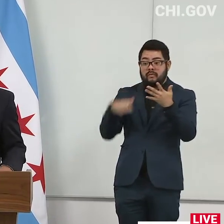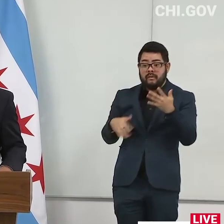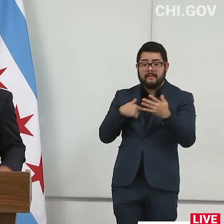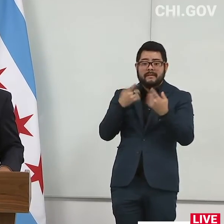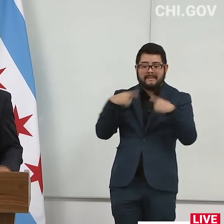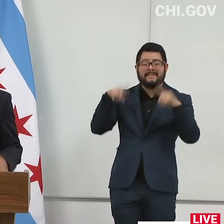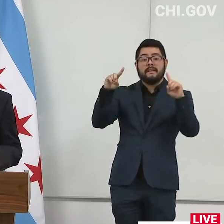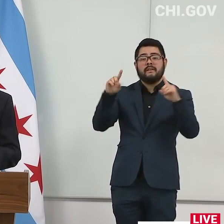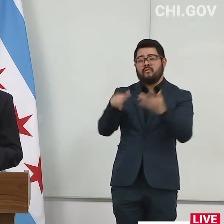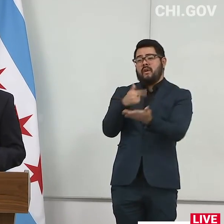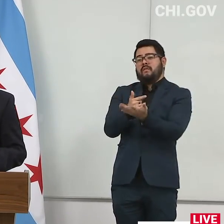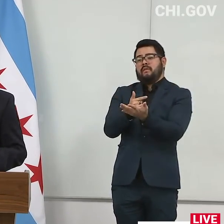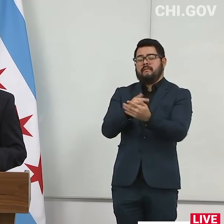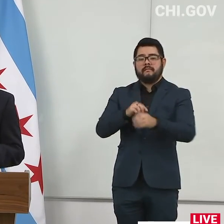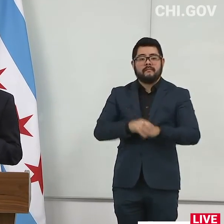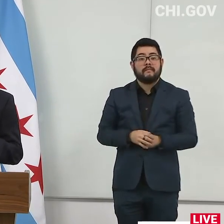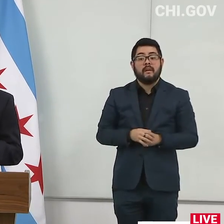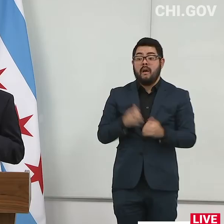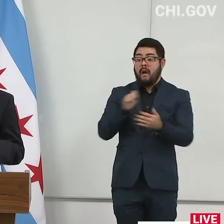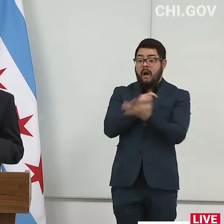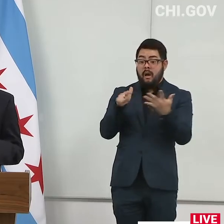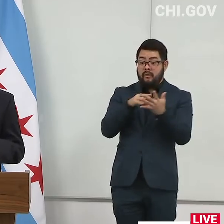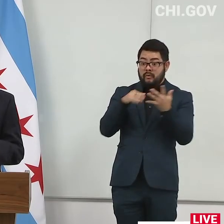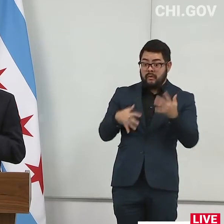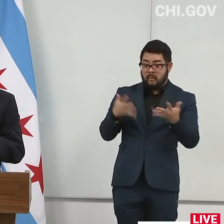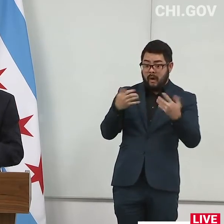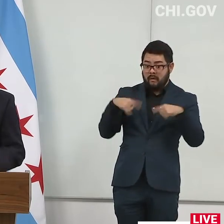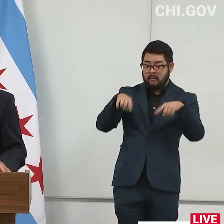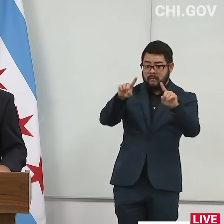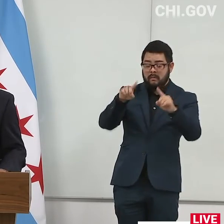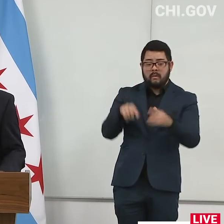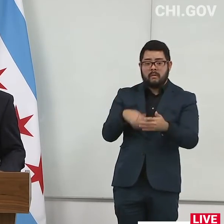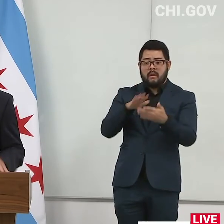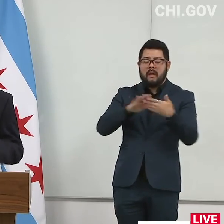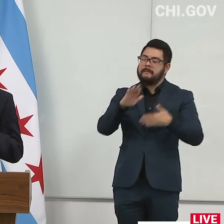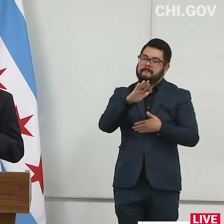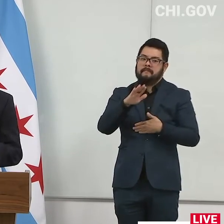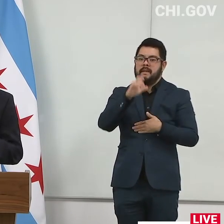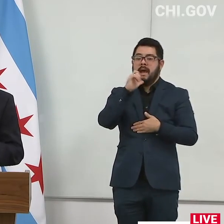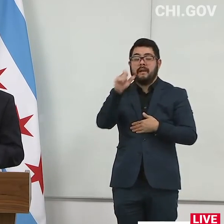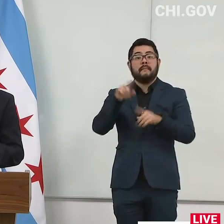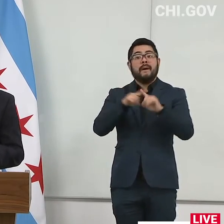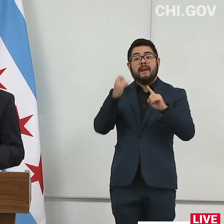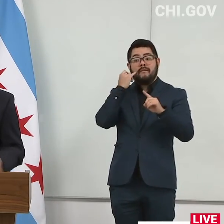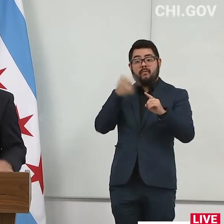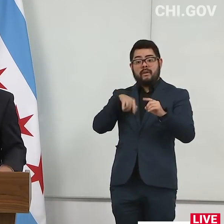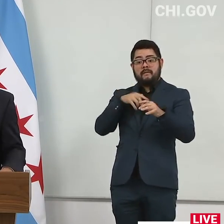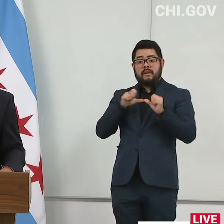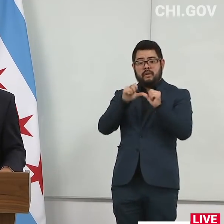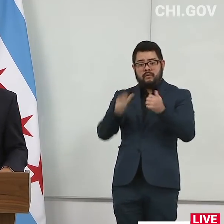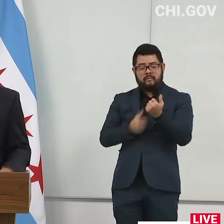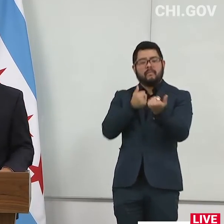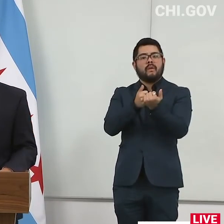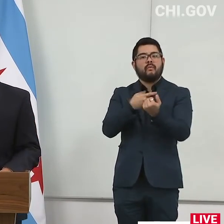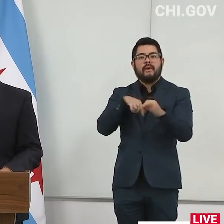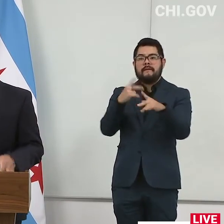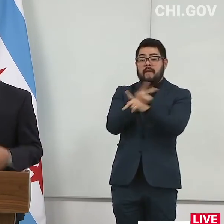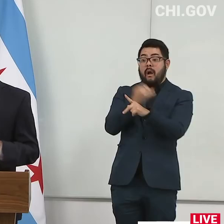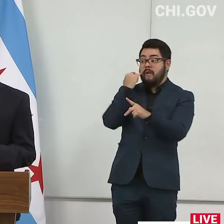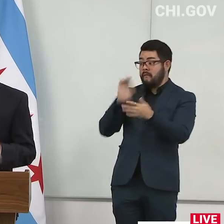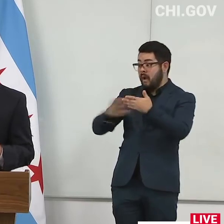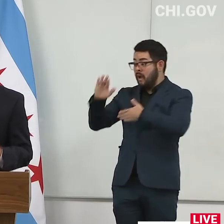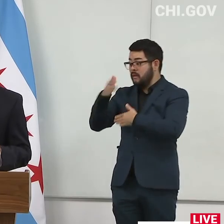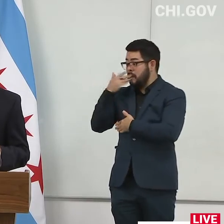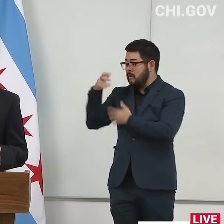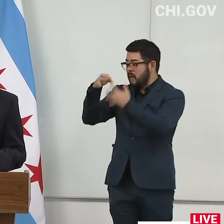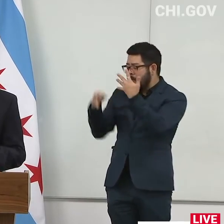successful. Not everybody has a plan to go to college, but if we keep children engaged throughout the course, then we will find something for them to do. I'd